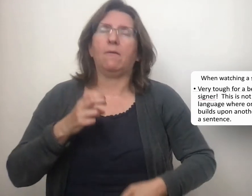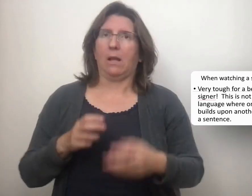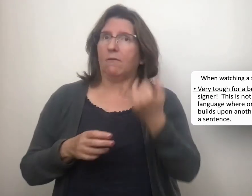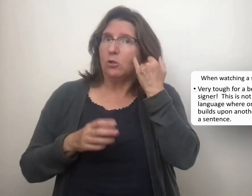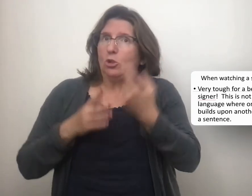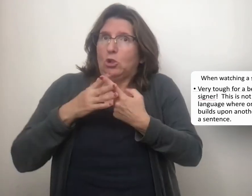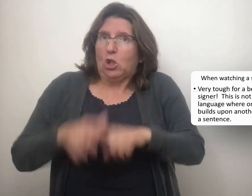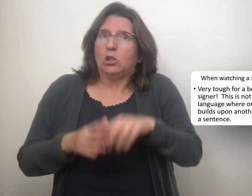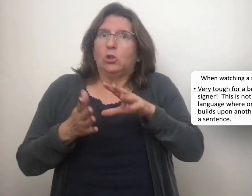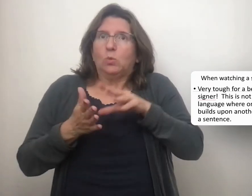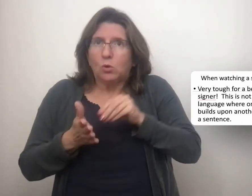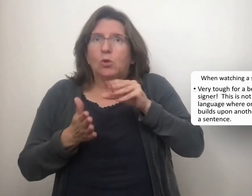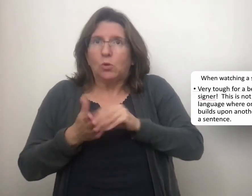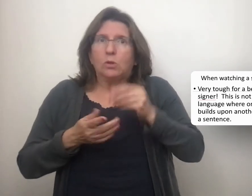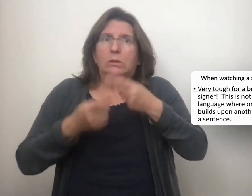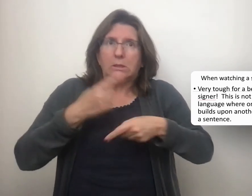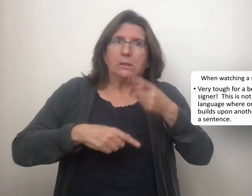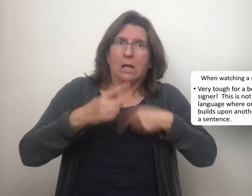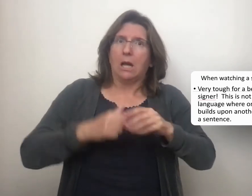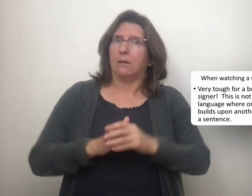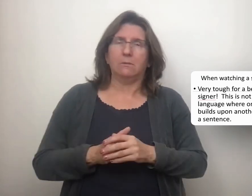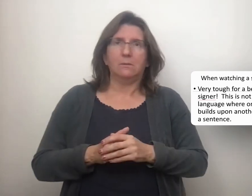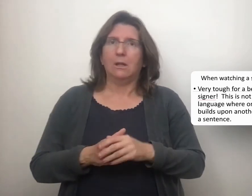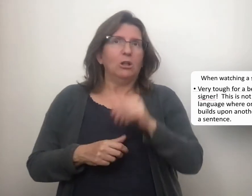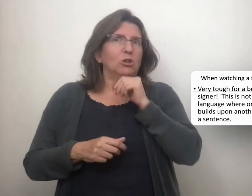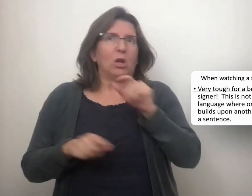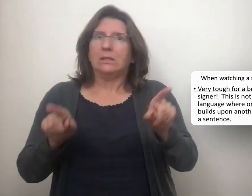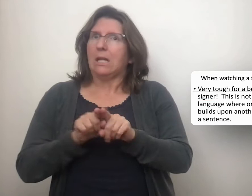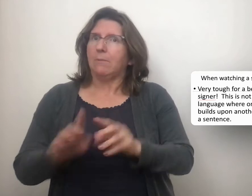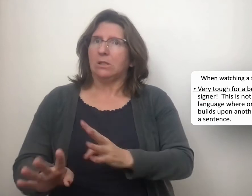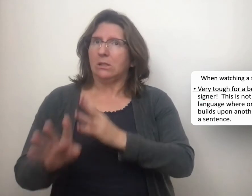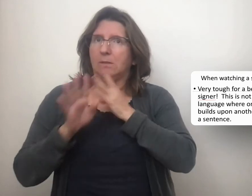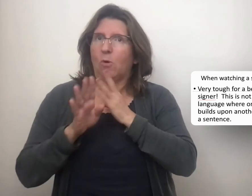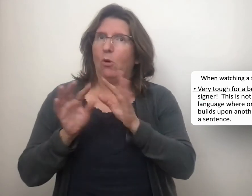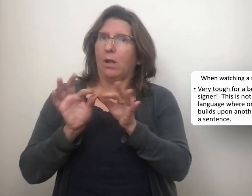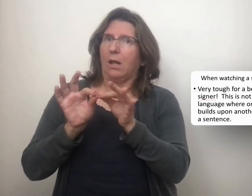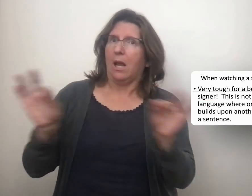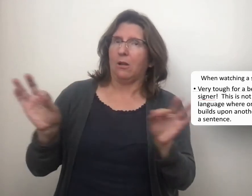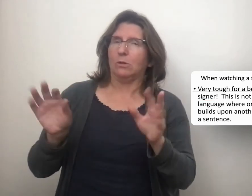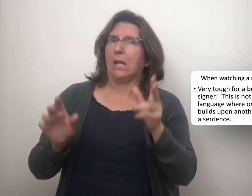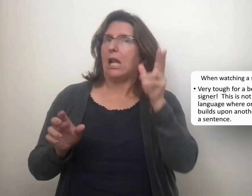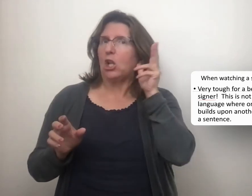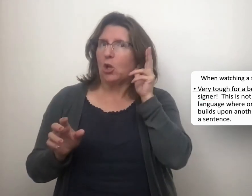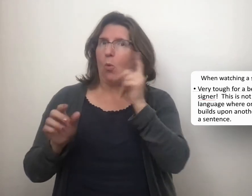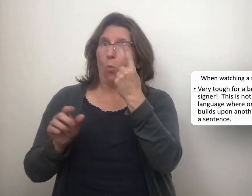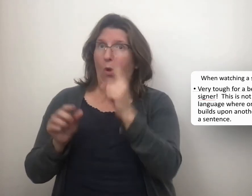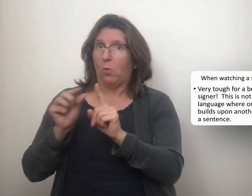Unlike spoken languages, where you speak one word after the other, ASL overlaps units of meaning.